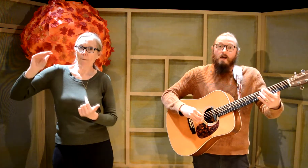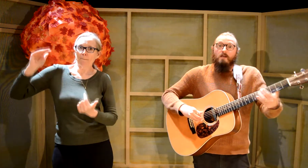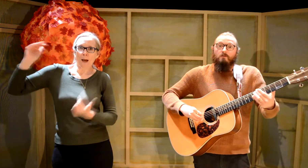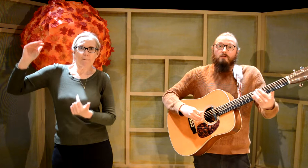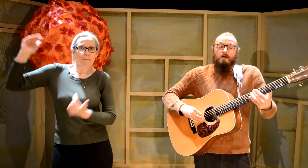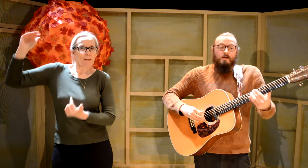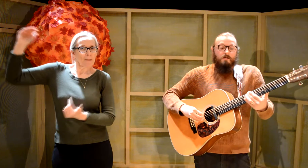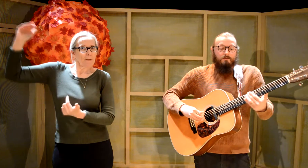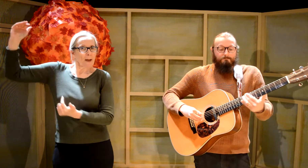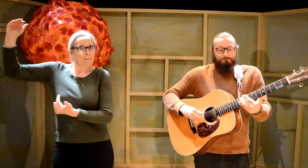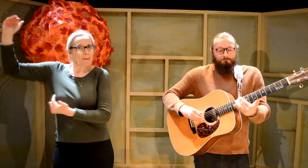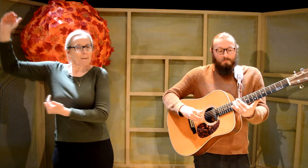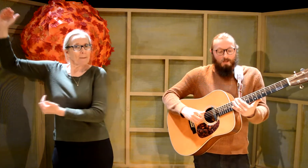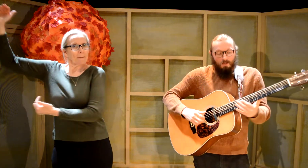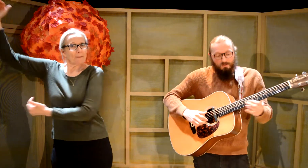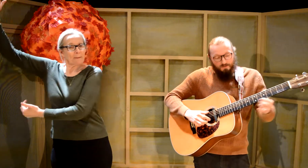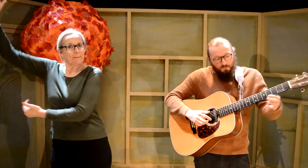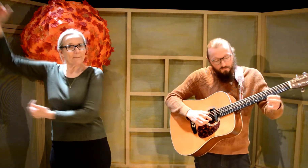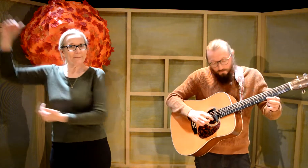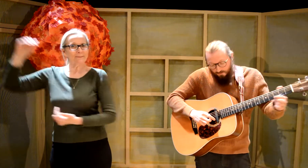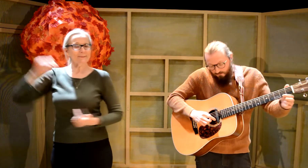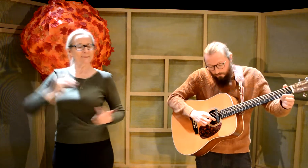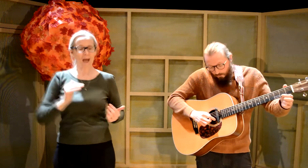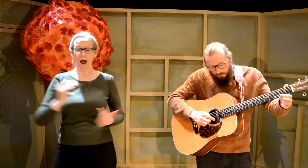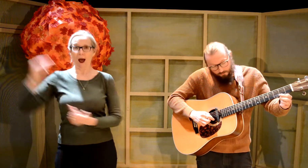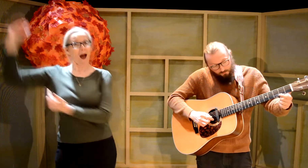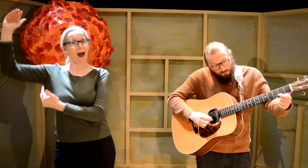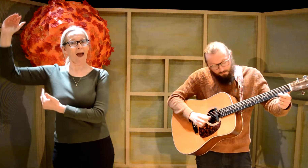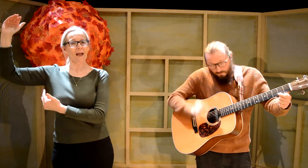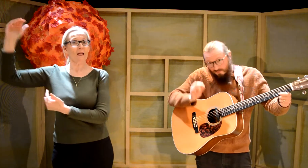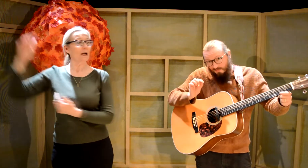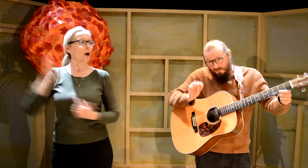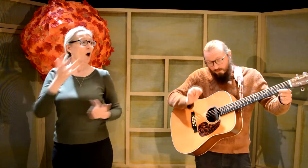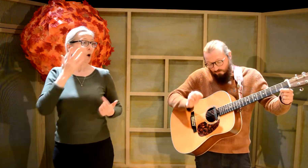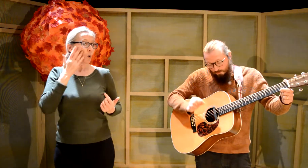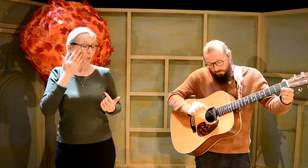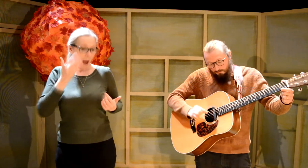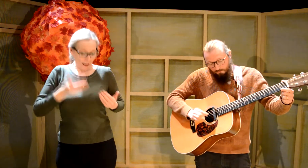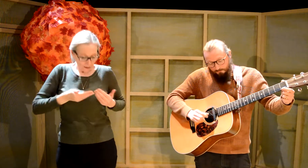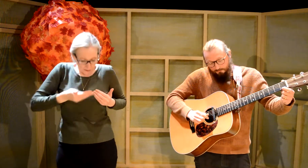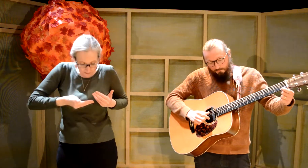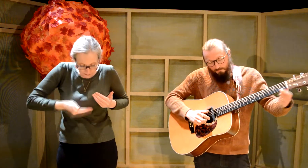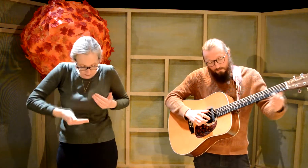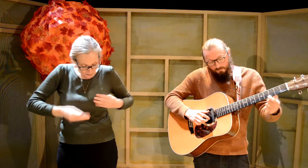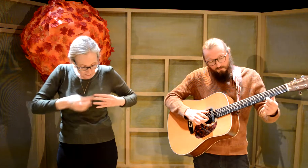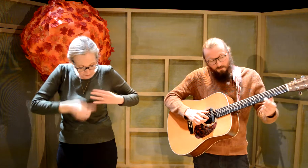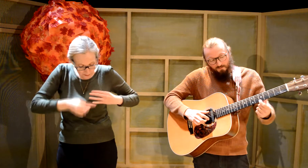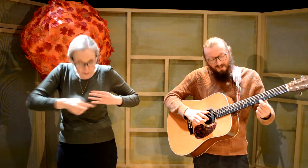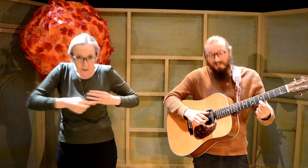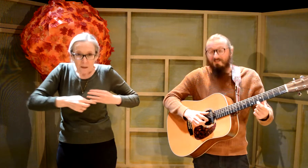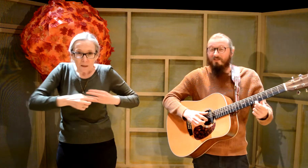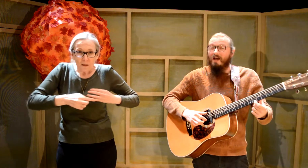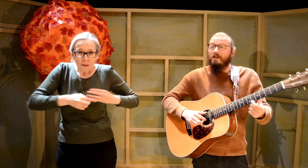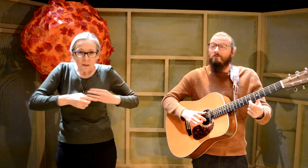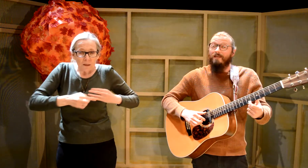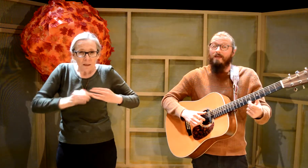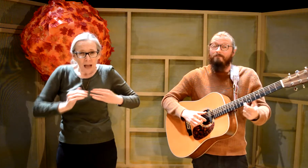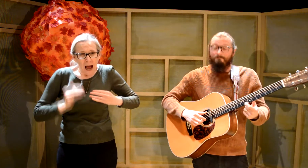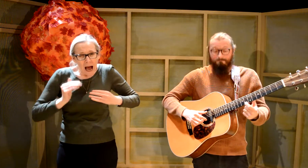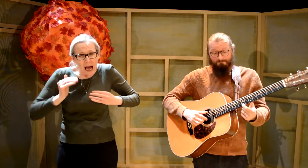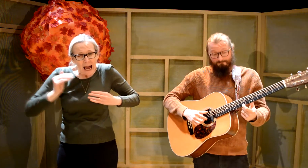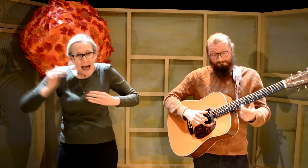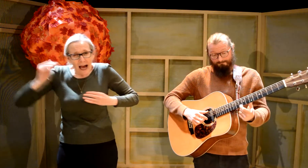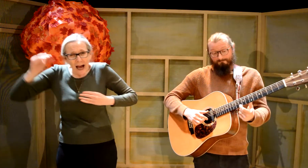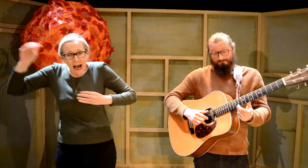get higher and higher. And as I move to my smaller strings, the thinner strings, these notes get even higher